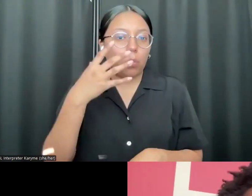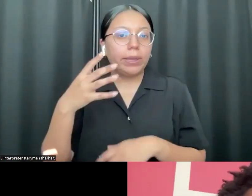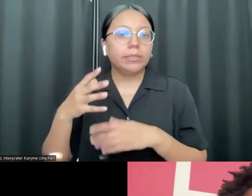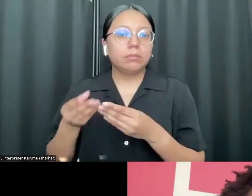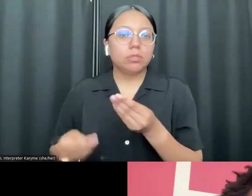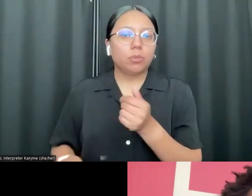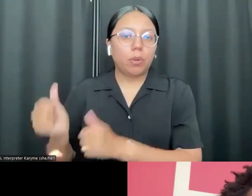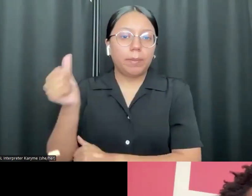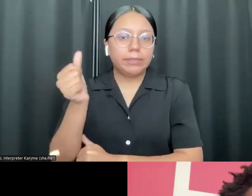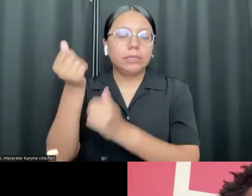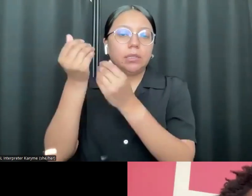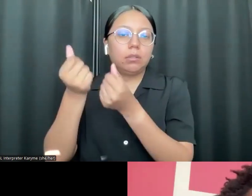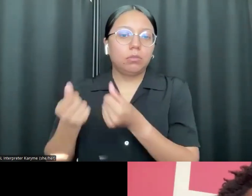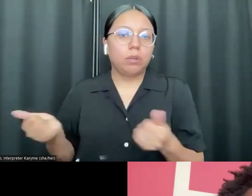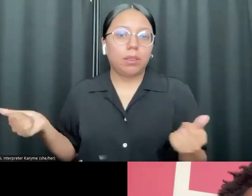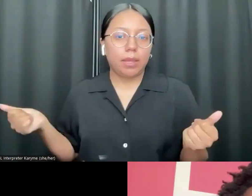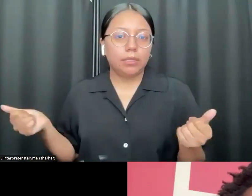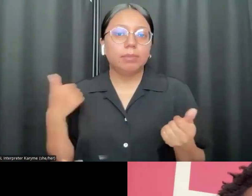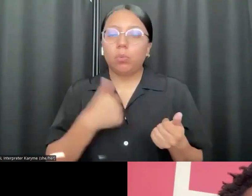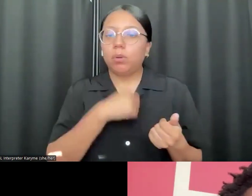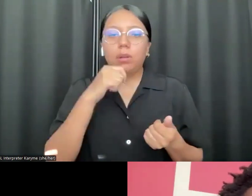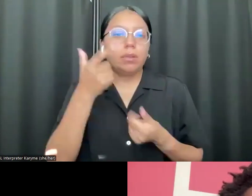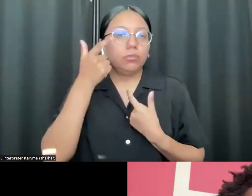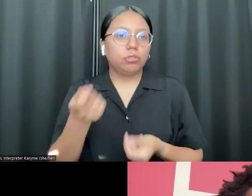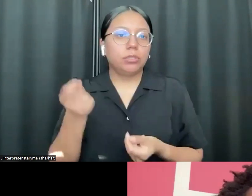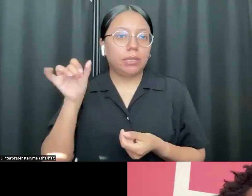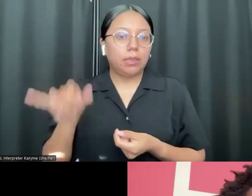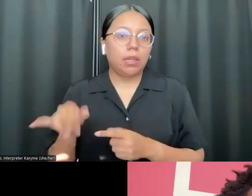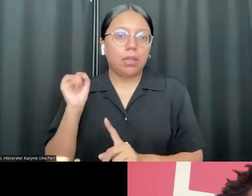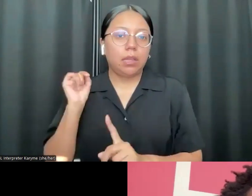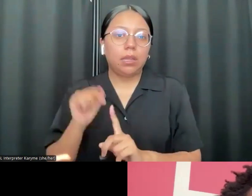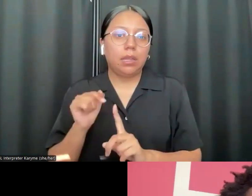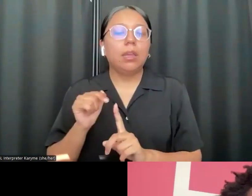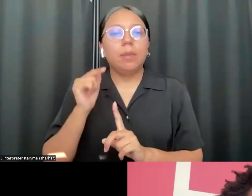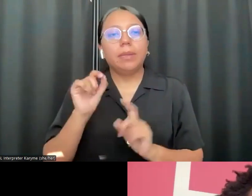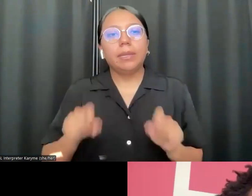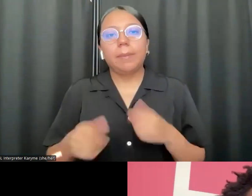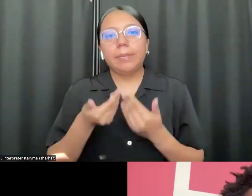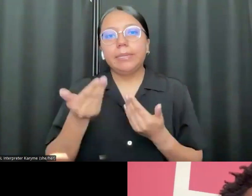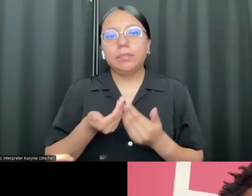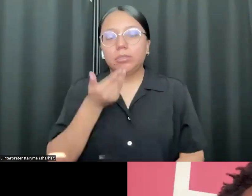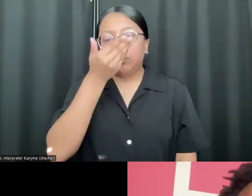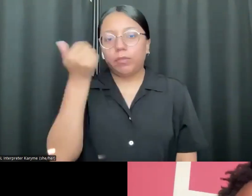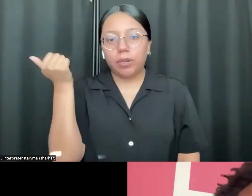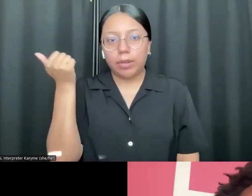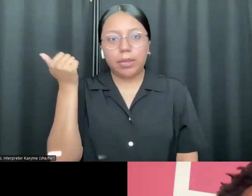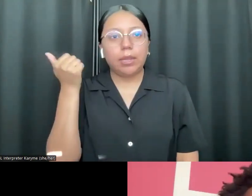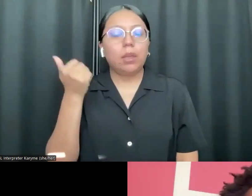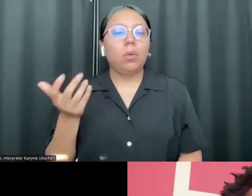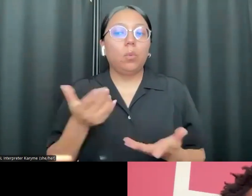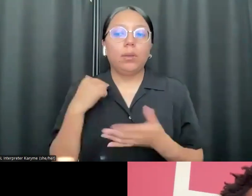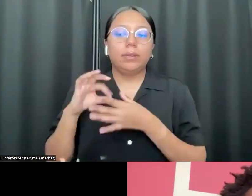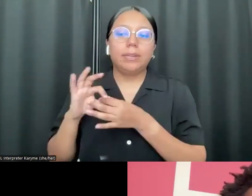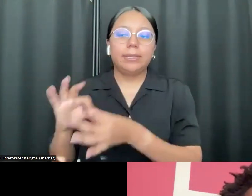that. But with our turn to the digital, it can be easy to forget that the hardware that connects us is